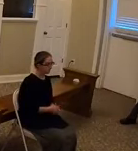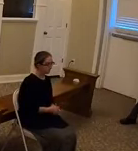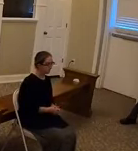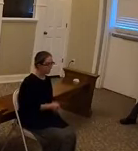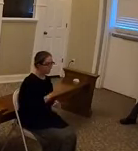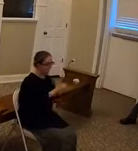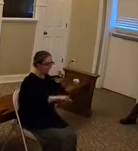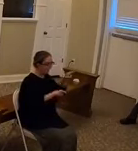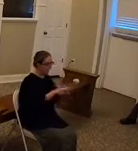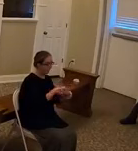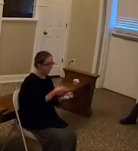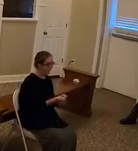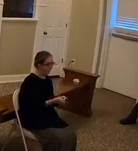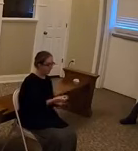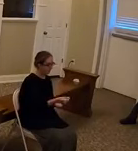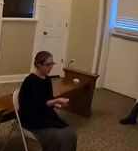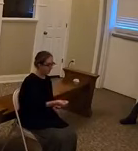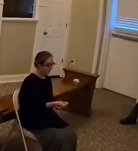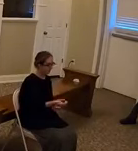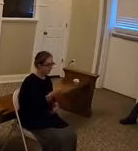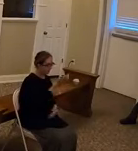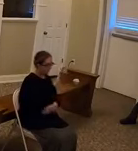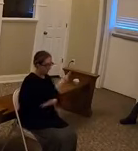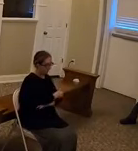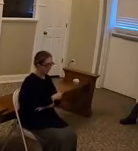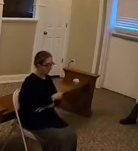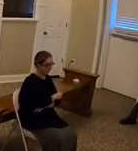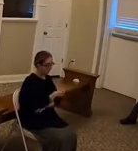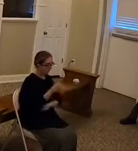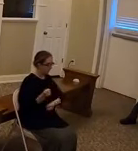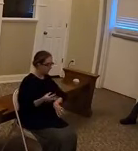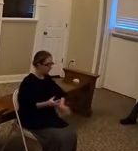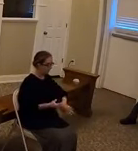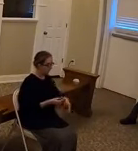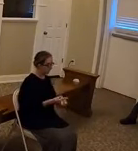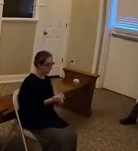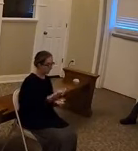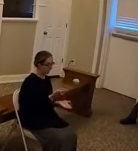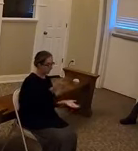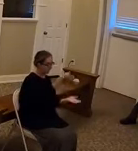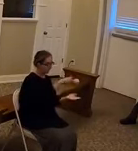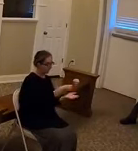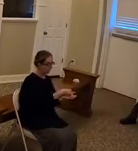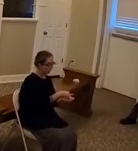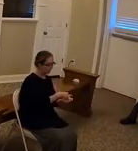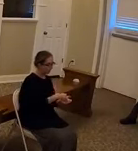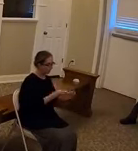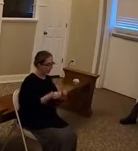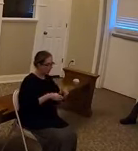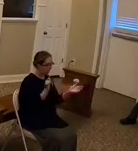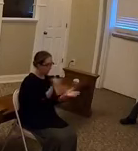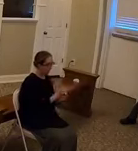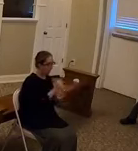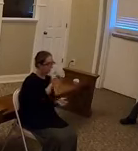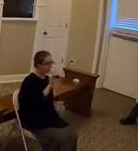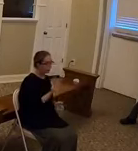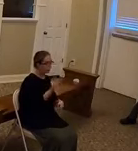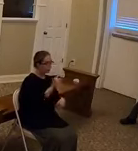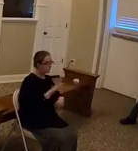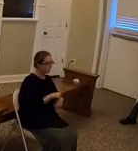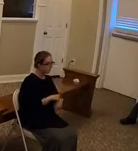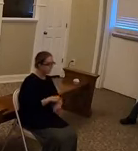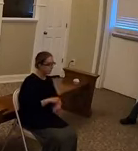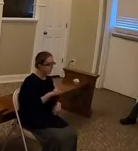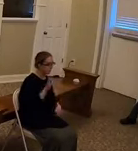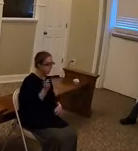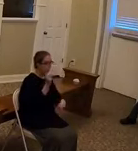he would act like he's buying it, and then the dad would turn around and buy him back, and they would do that two times, and